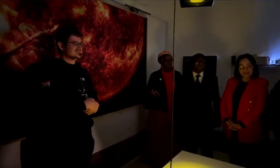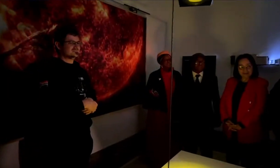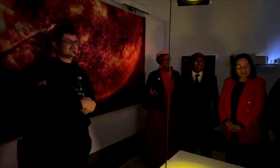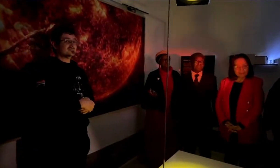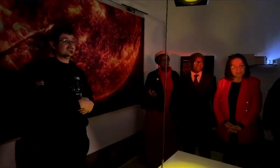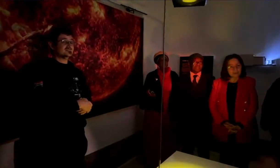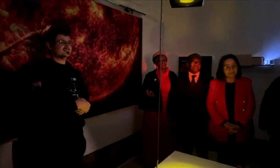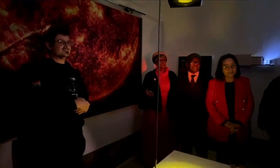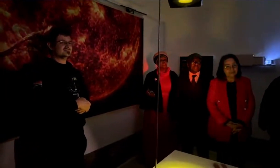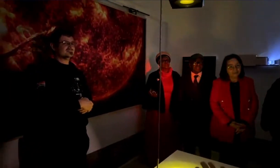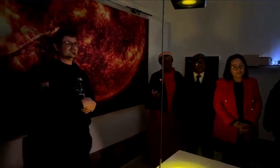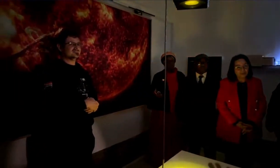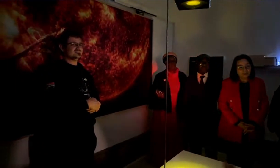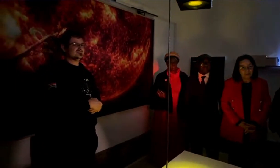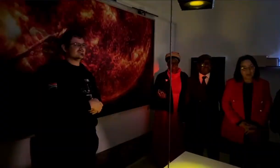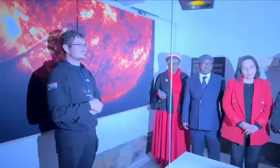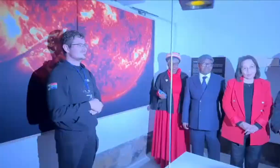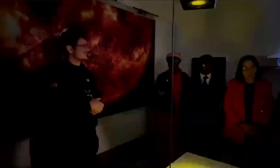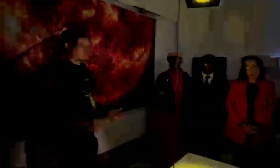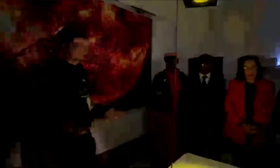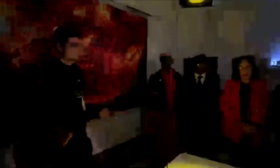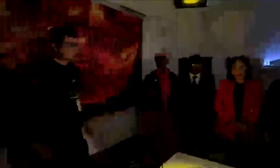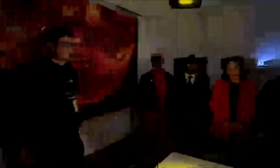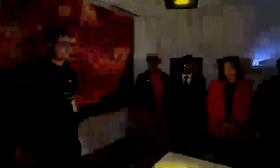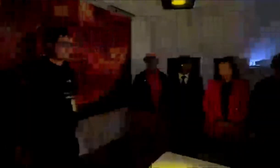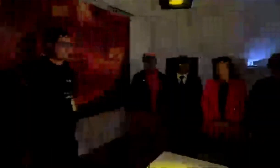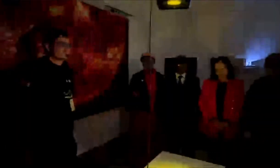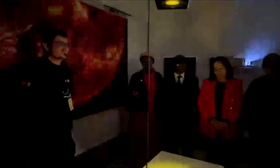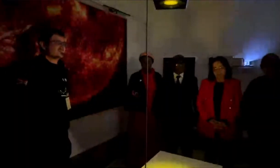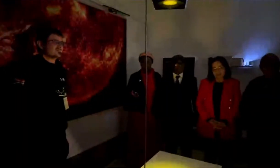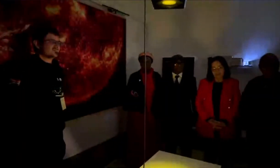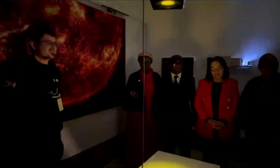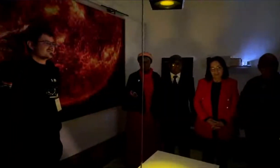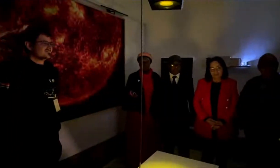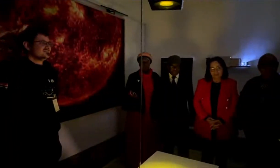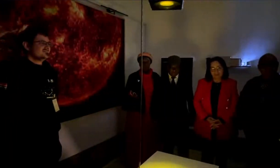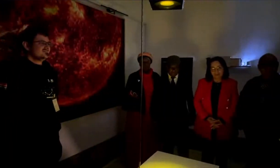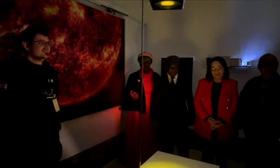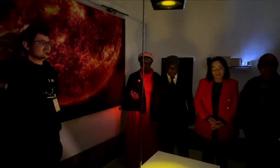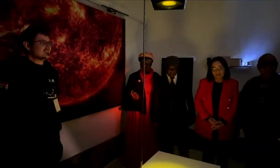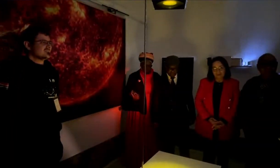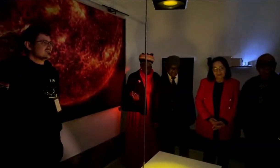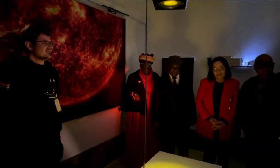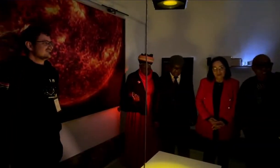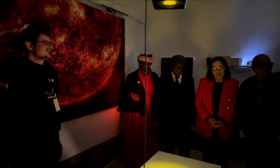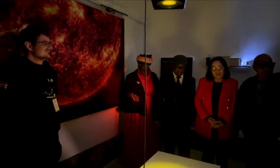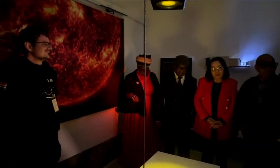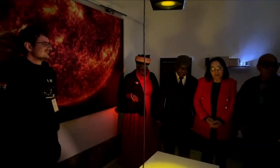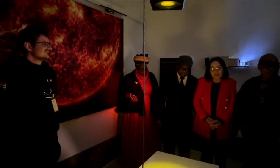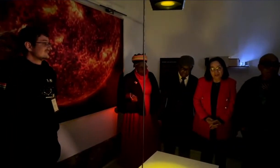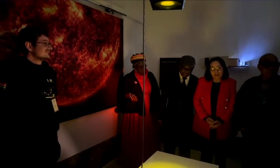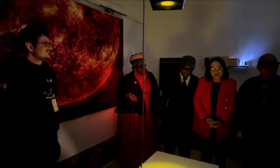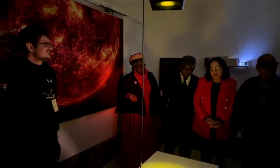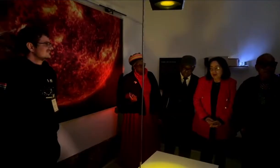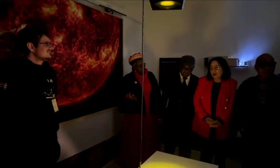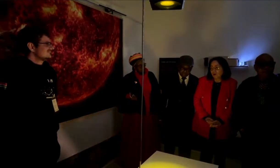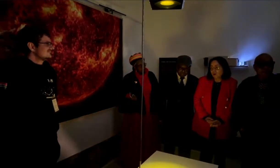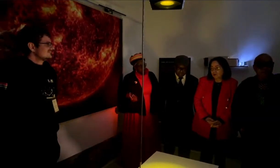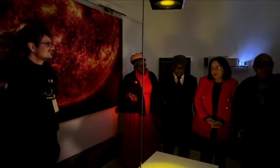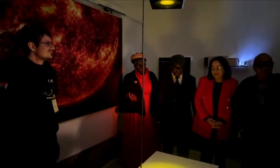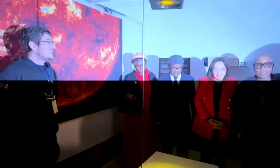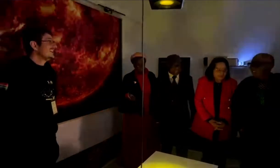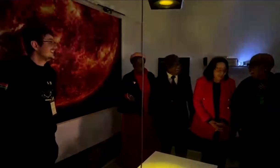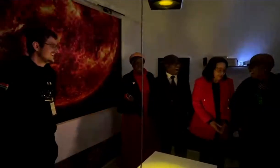Now, unless you would like to ask questions about the sun, we can move to the other room on the other side. You just missed the sun is very